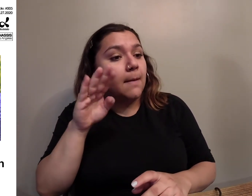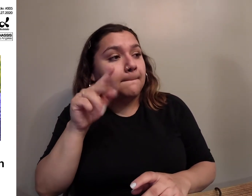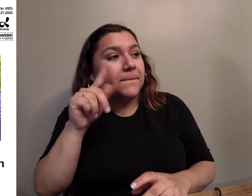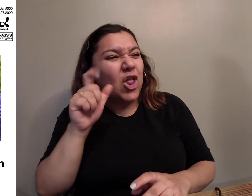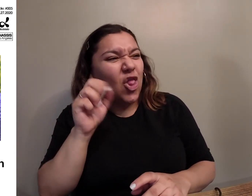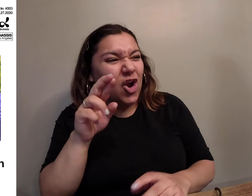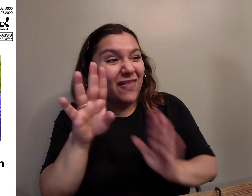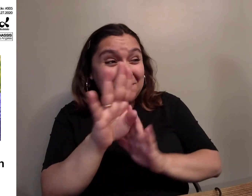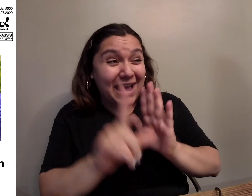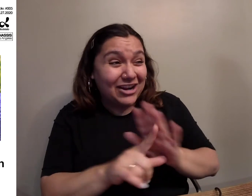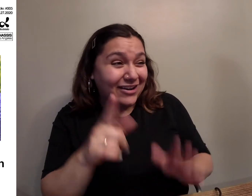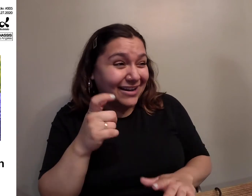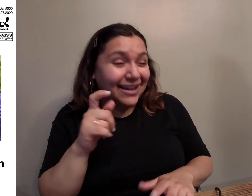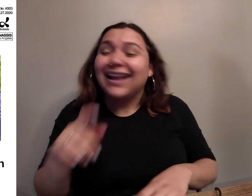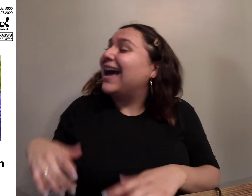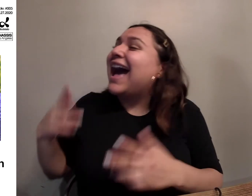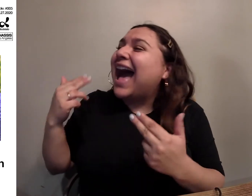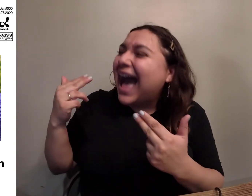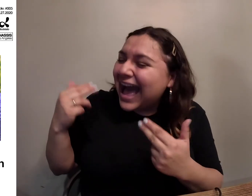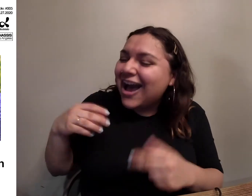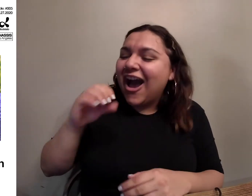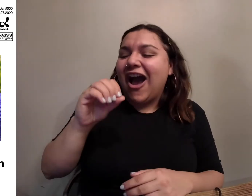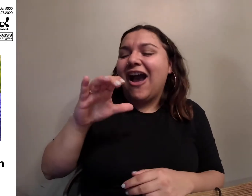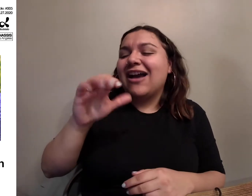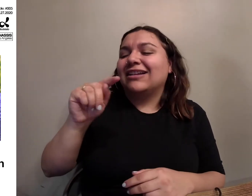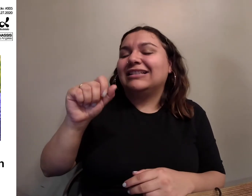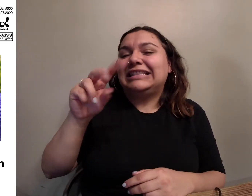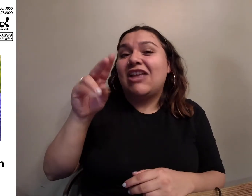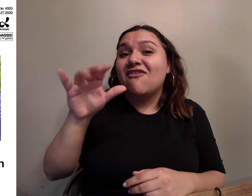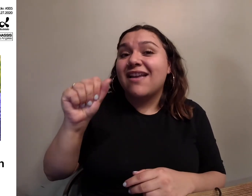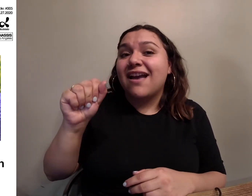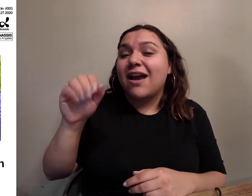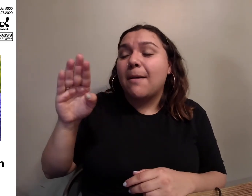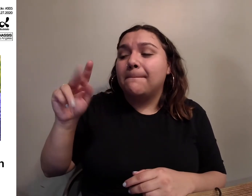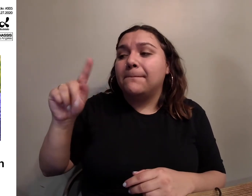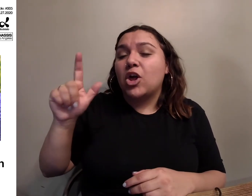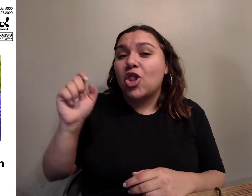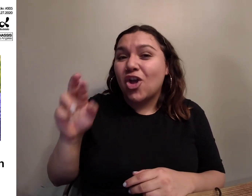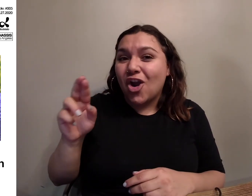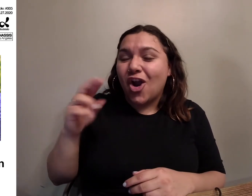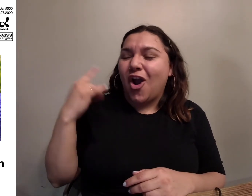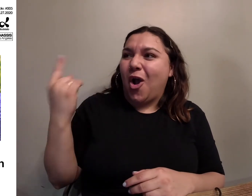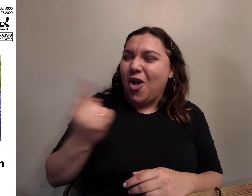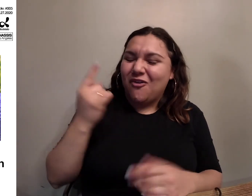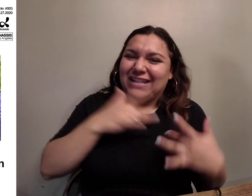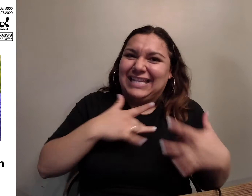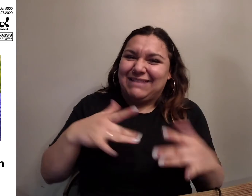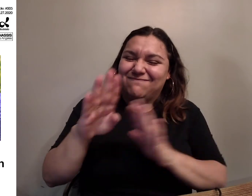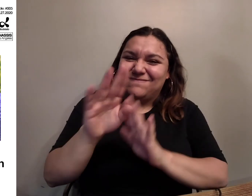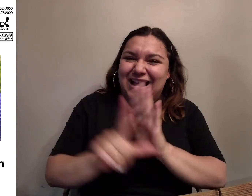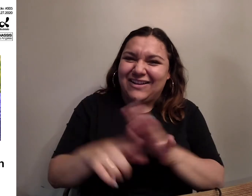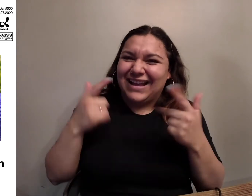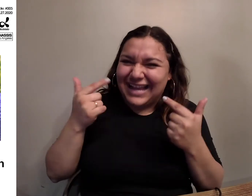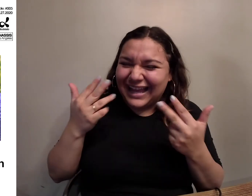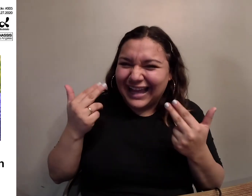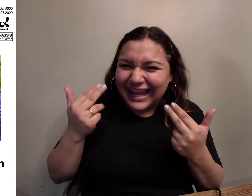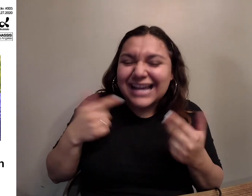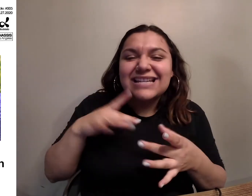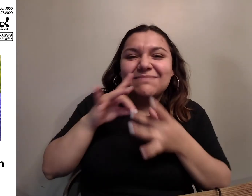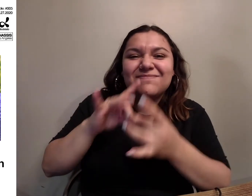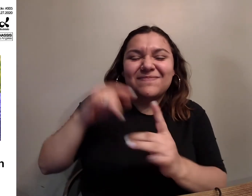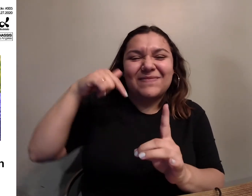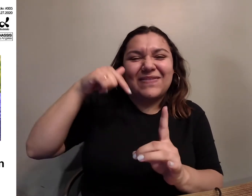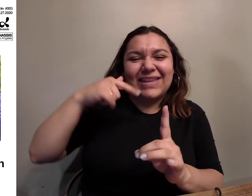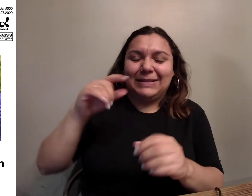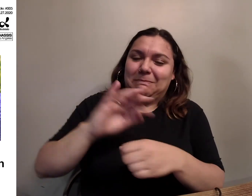anywhere? Octavia Butler is always in the background, right, particularly in the background of this pandemic. I know. And it's very parable